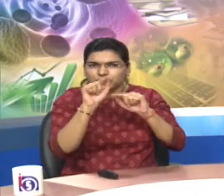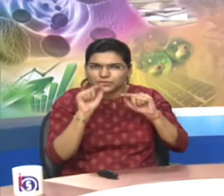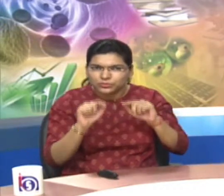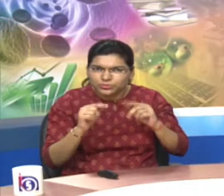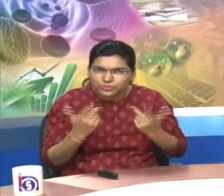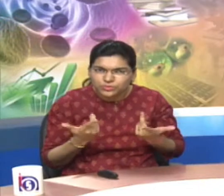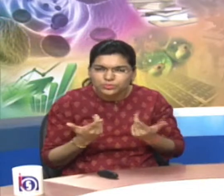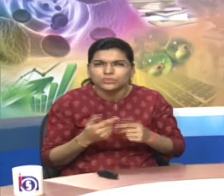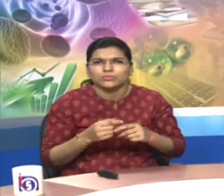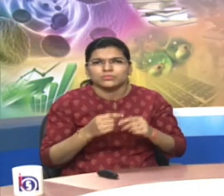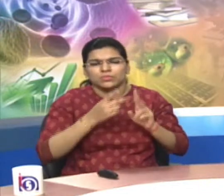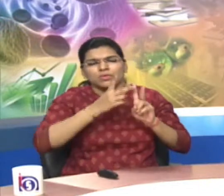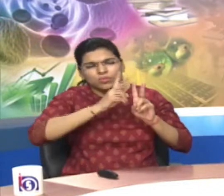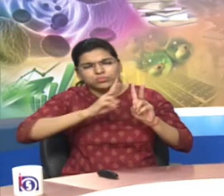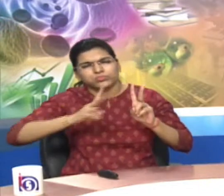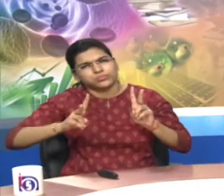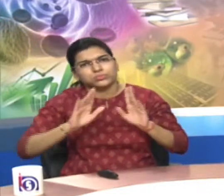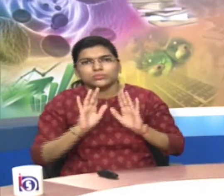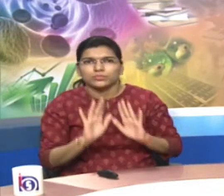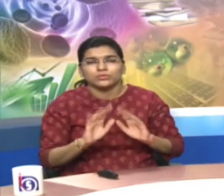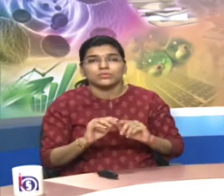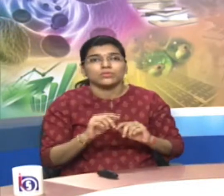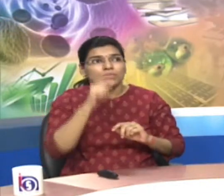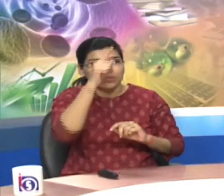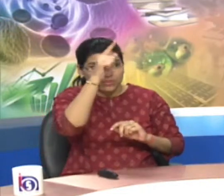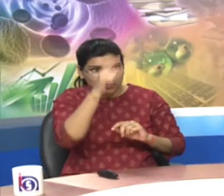example, date, currency.